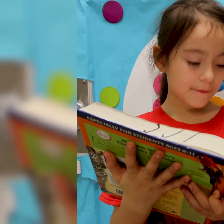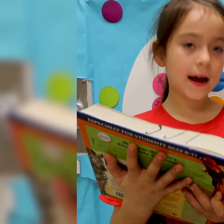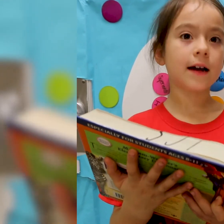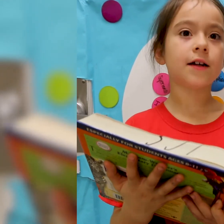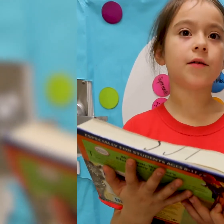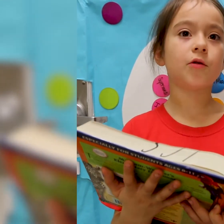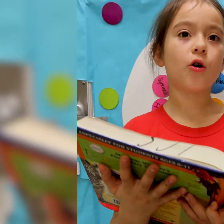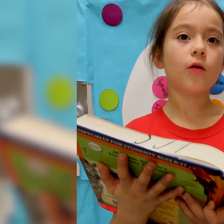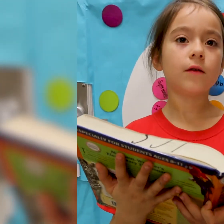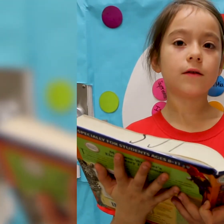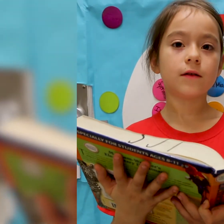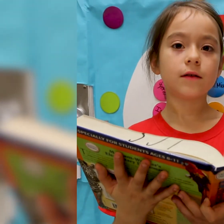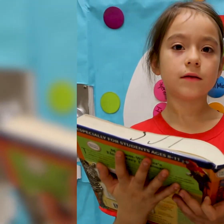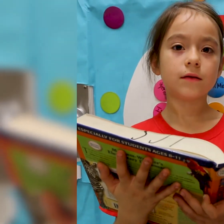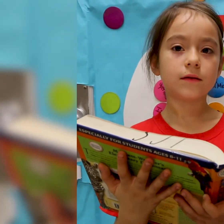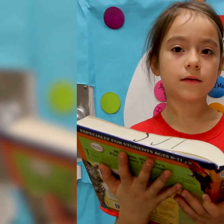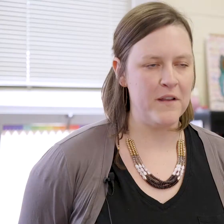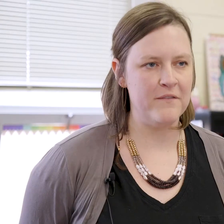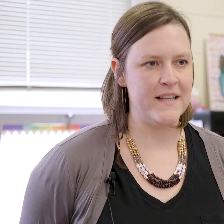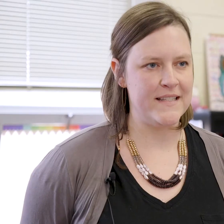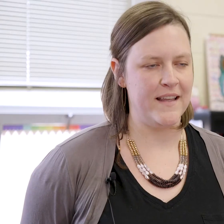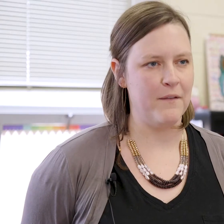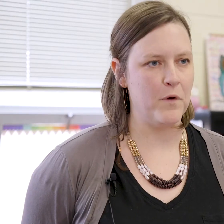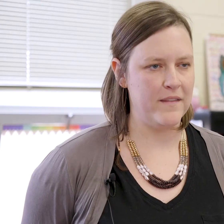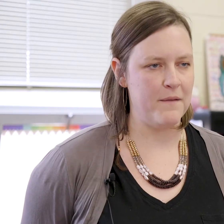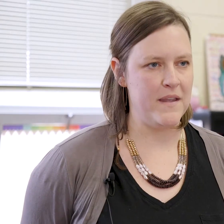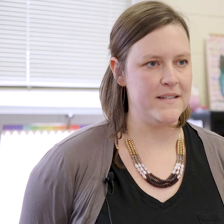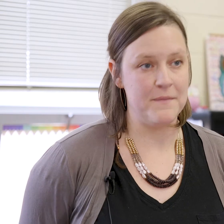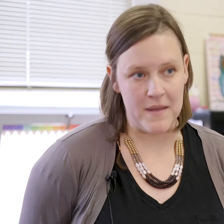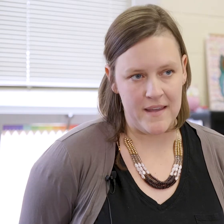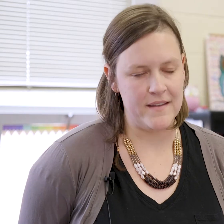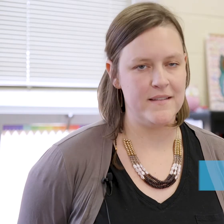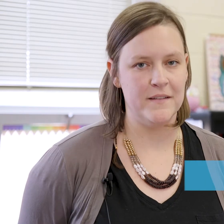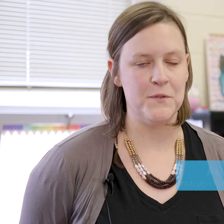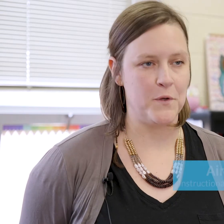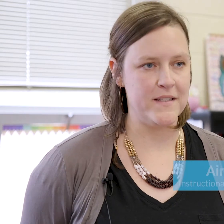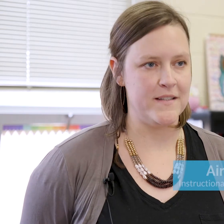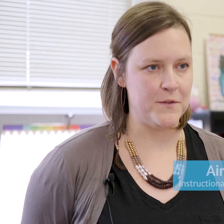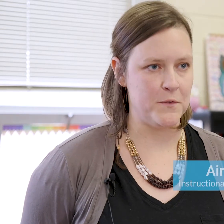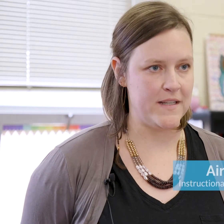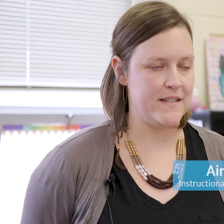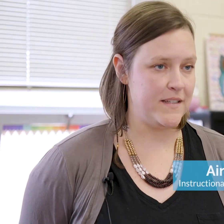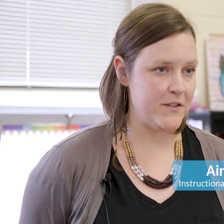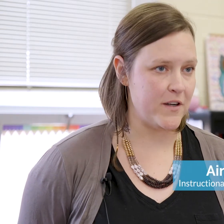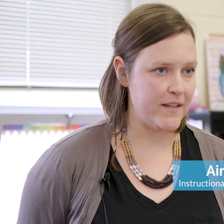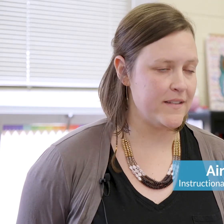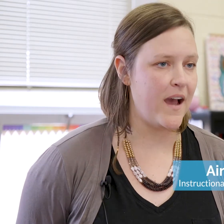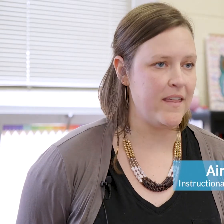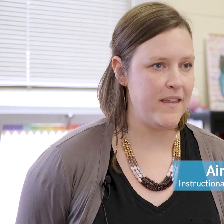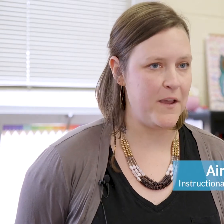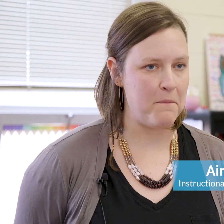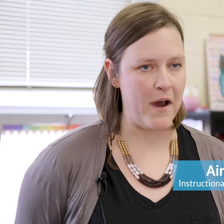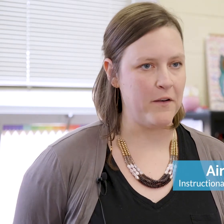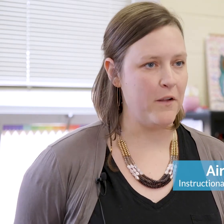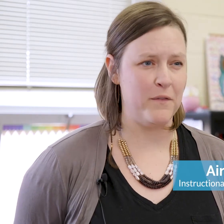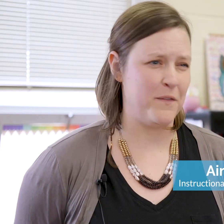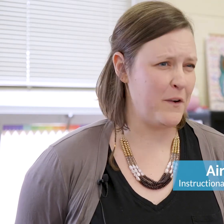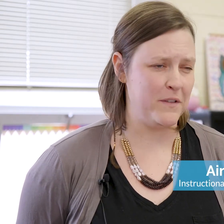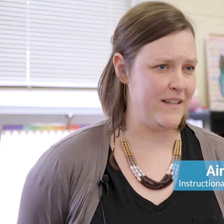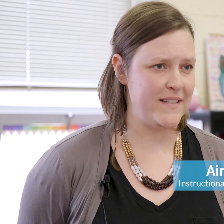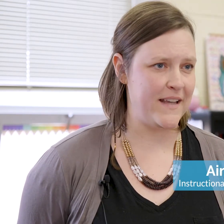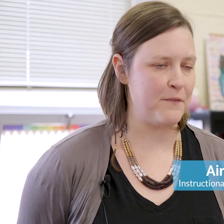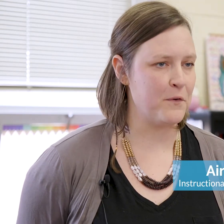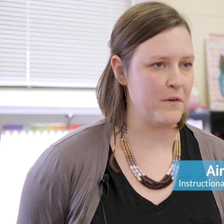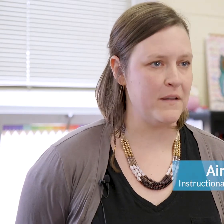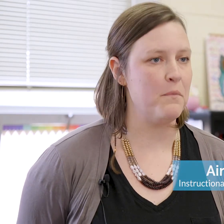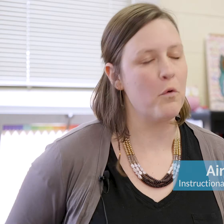something valuable. When I think about reinvesting and what that means to me and to Lynchburg City Schools as a district, I think about all of the